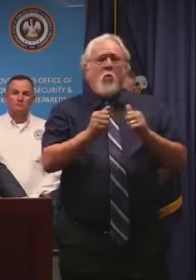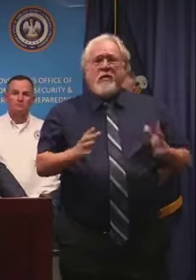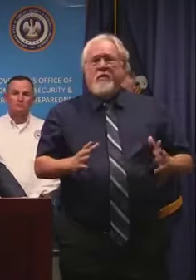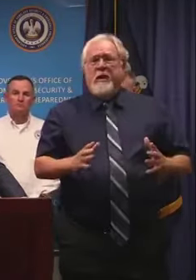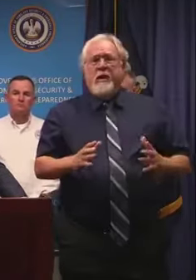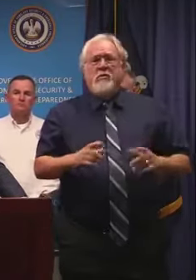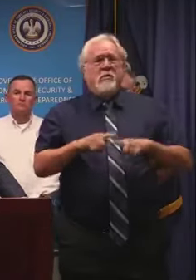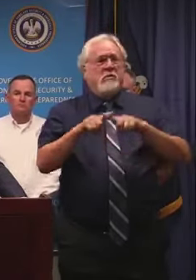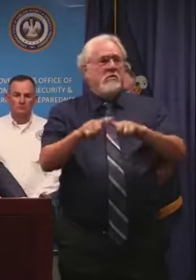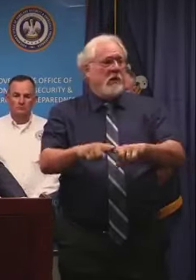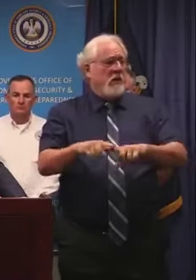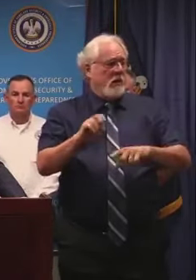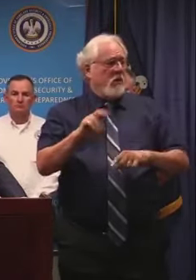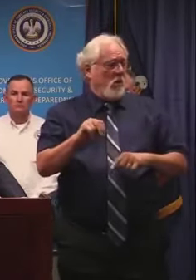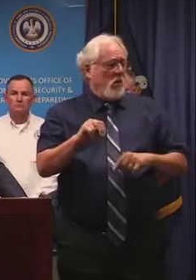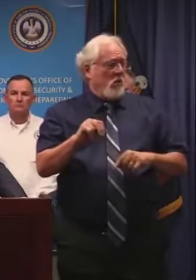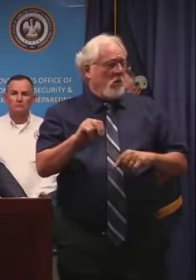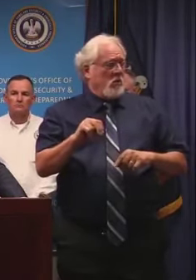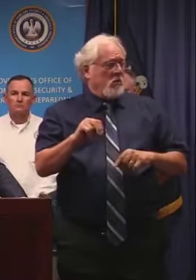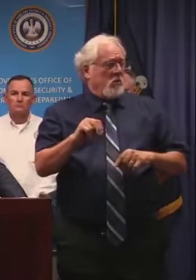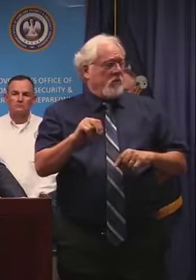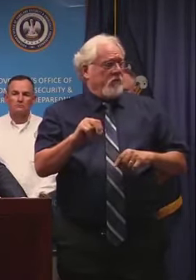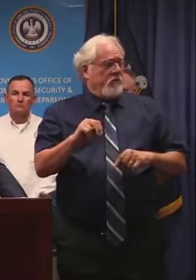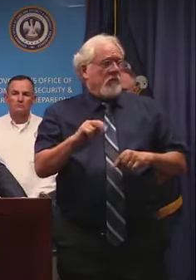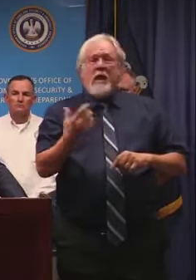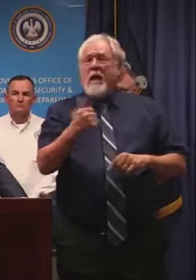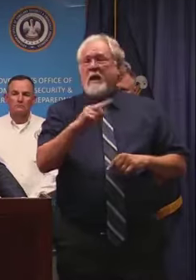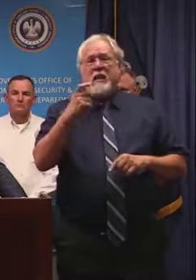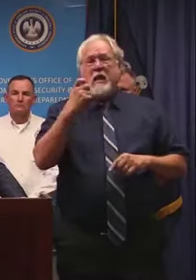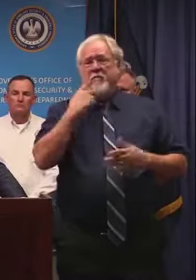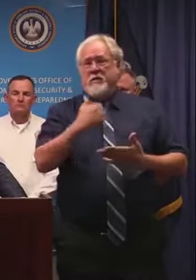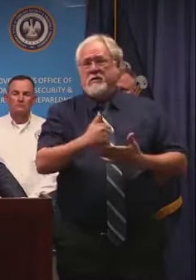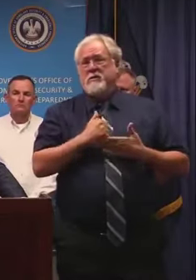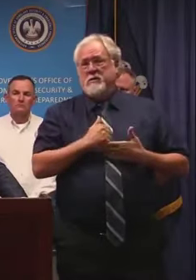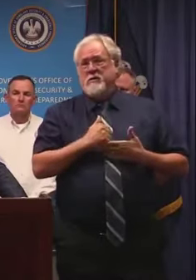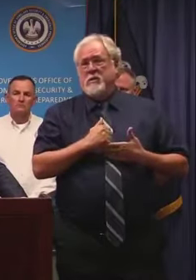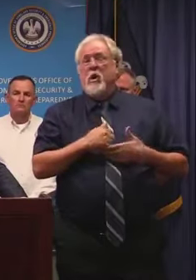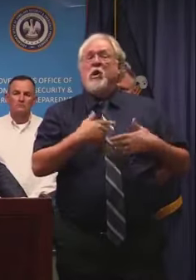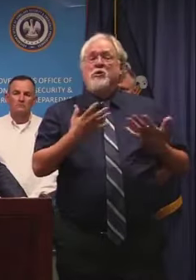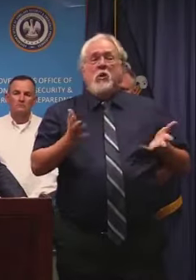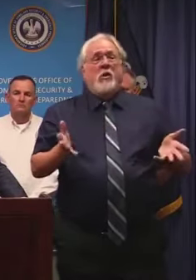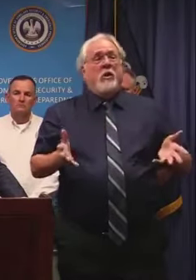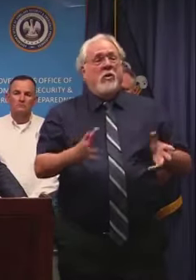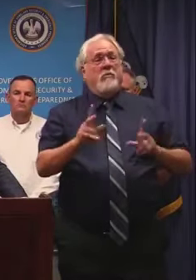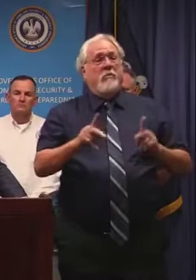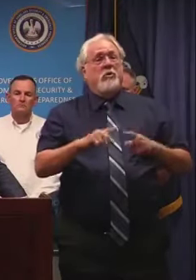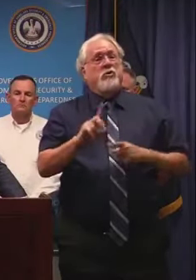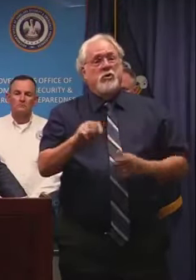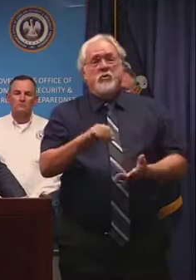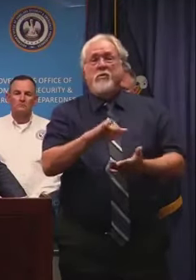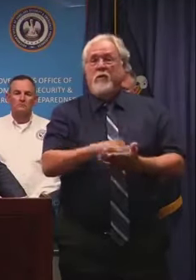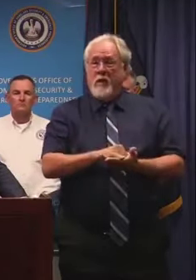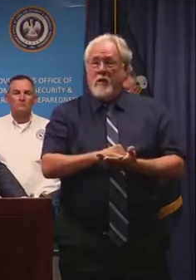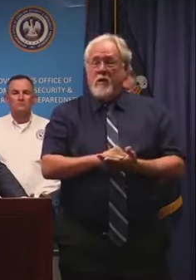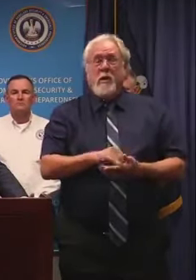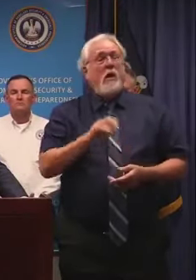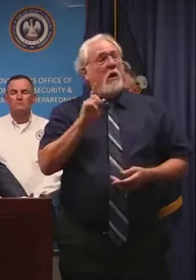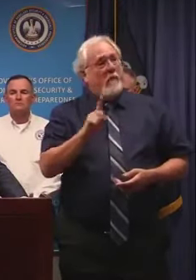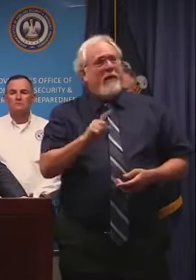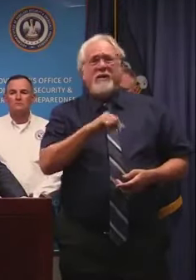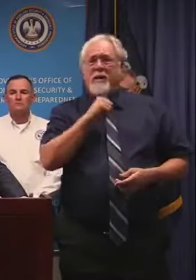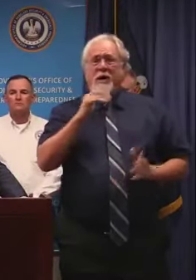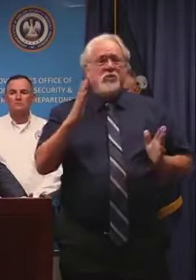having to rely on any government assistance. And so I encourage everybody to do that. But it is